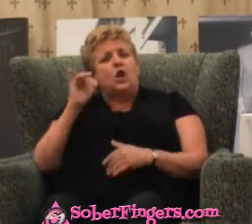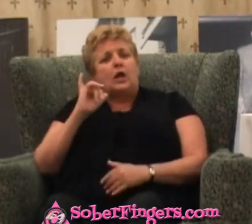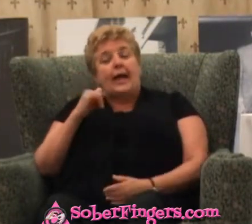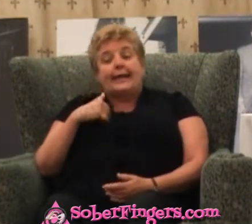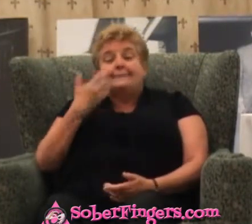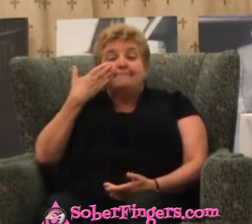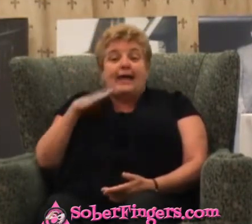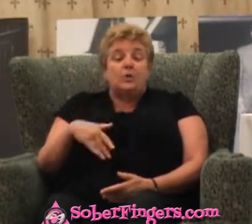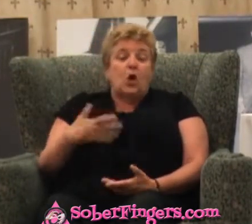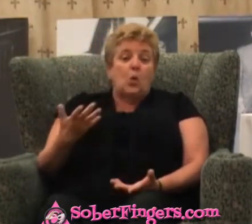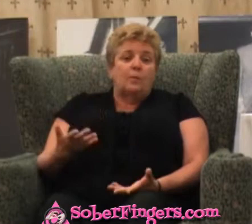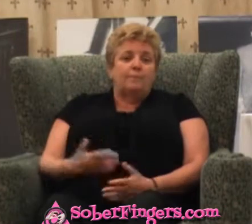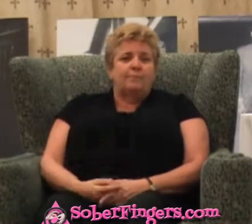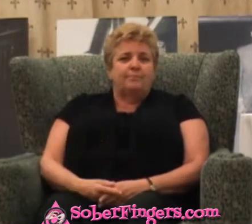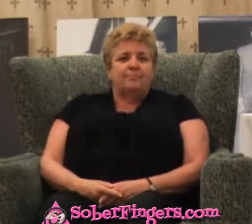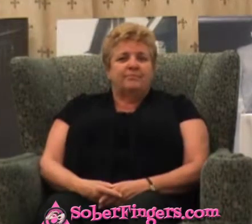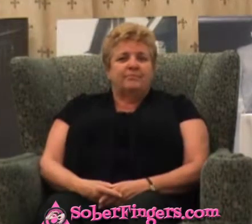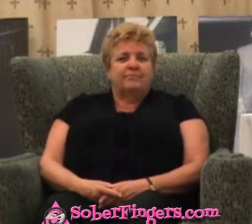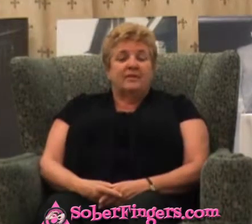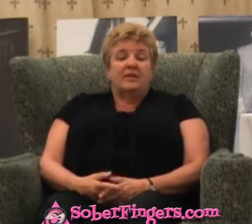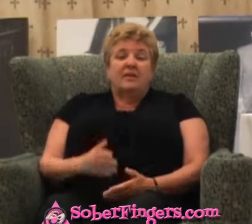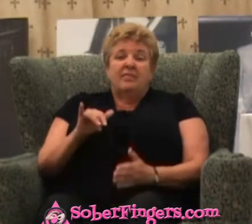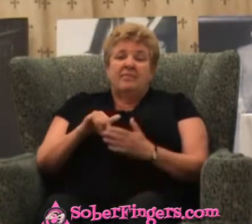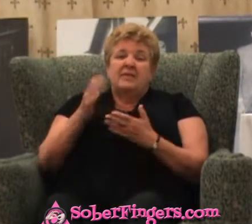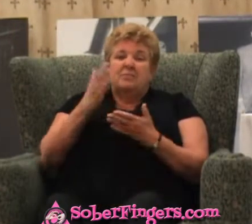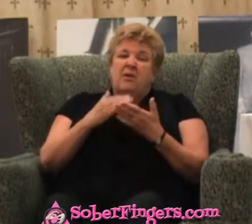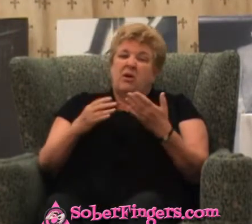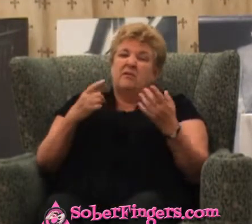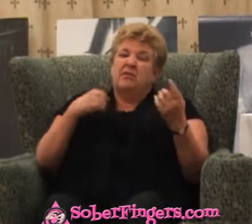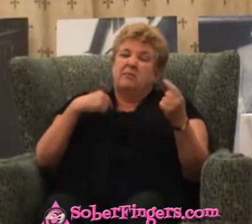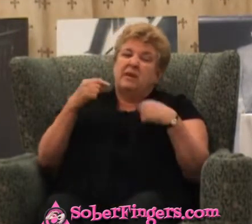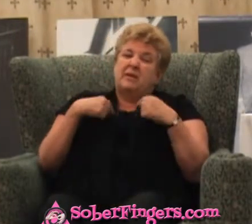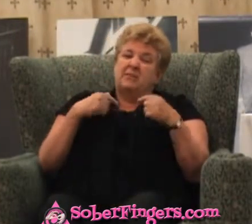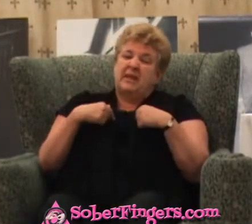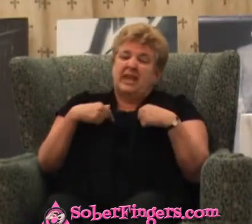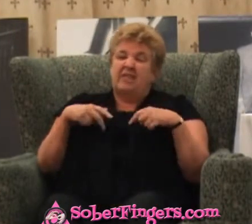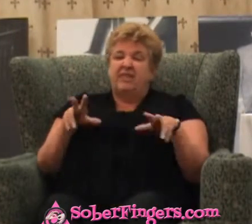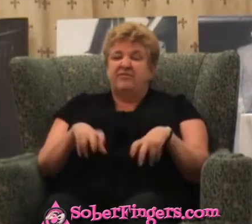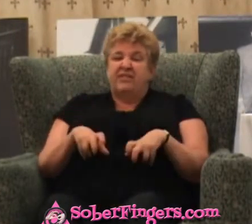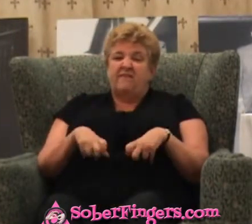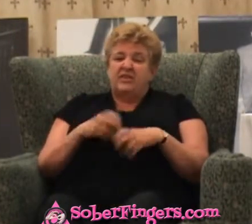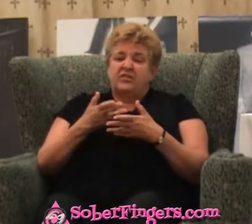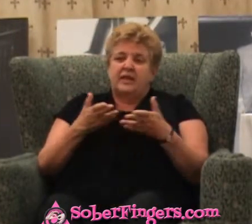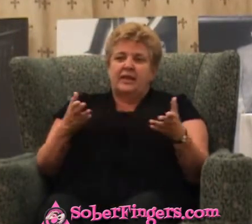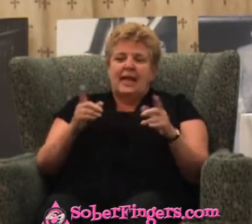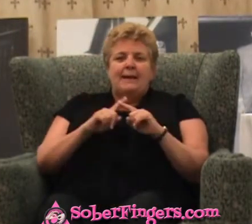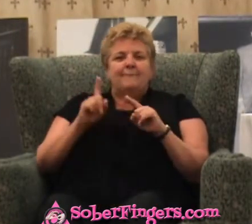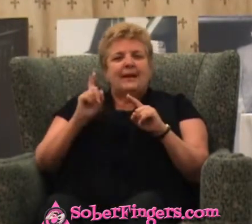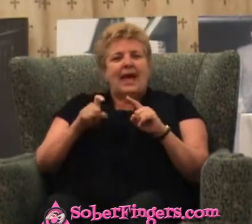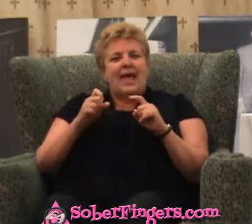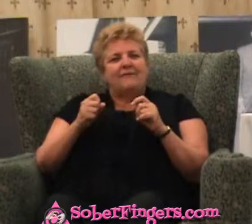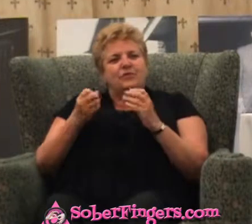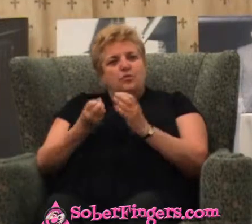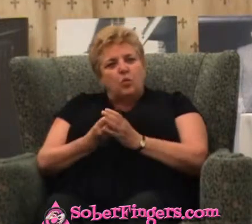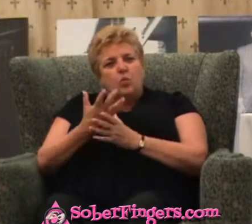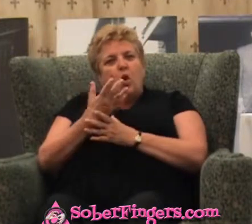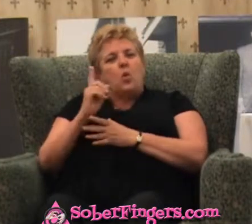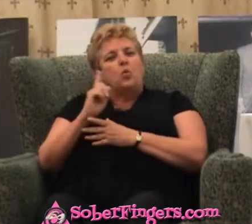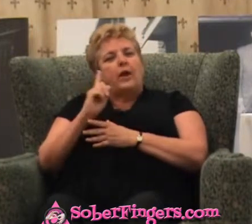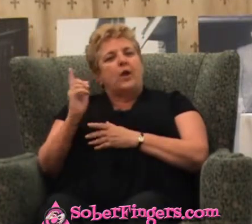Which is a part of being self-centered too. But I have to grow where I am planted. And I